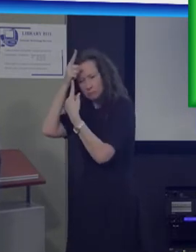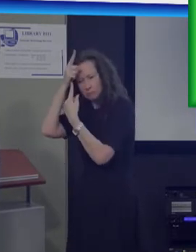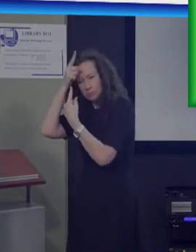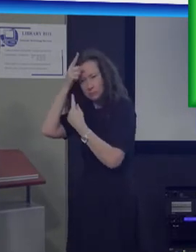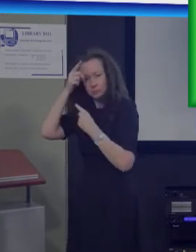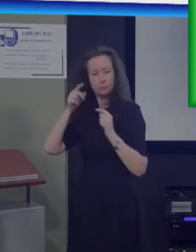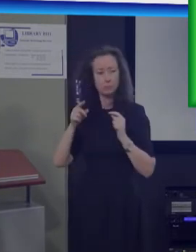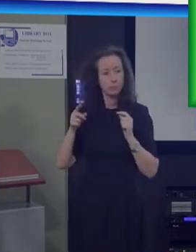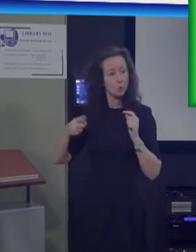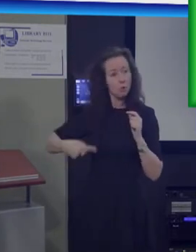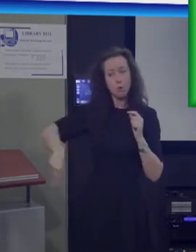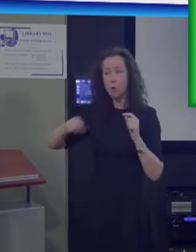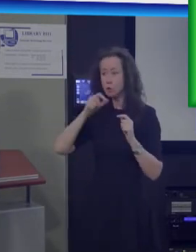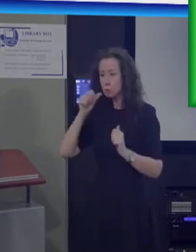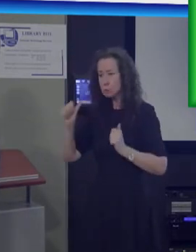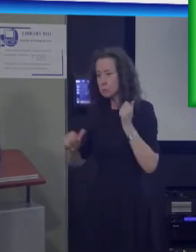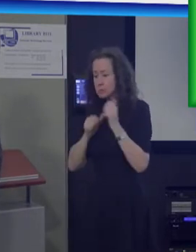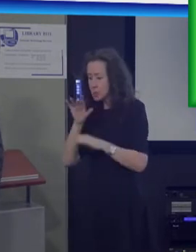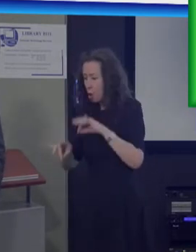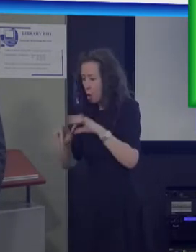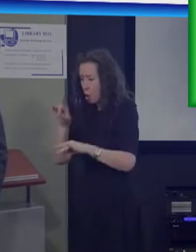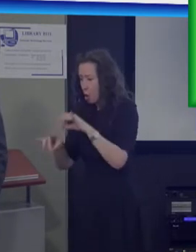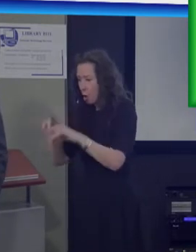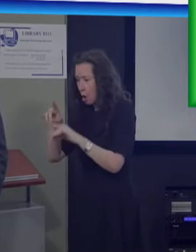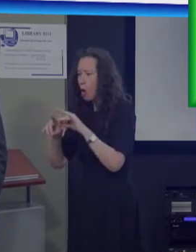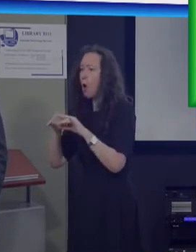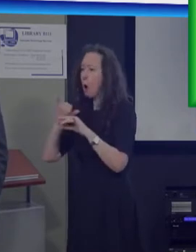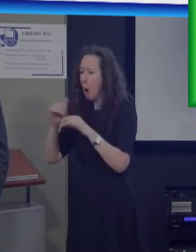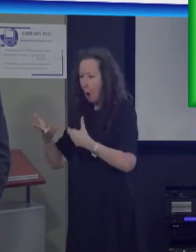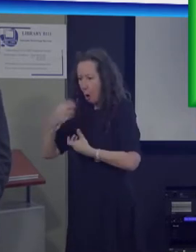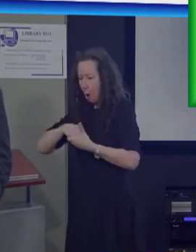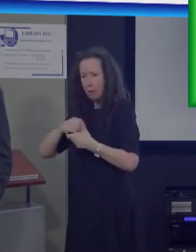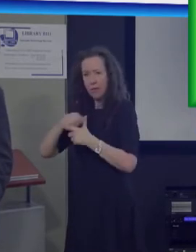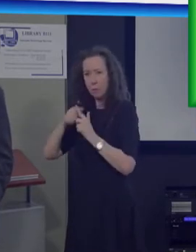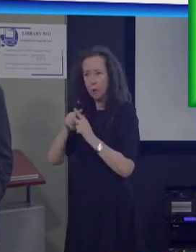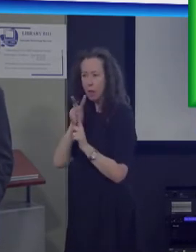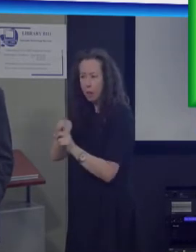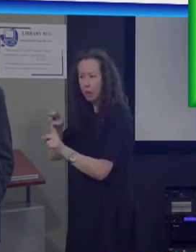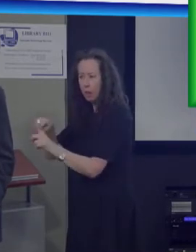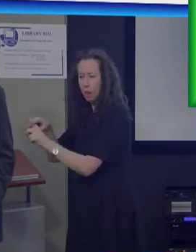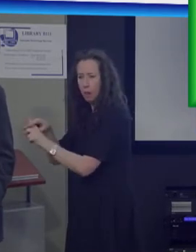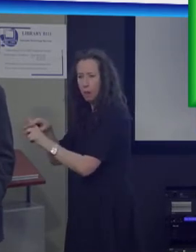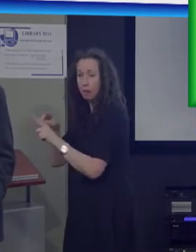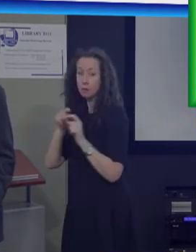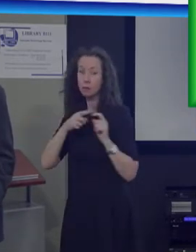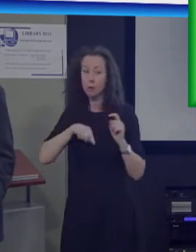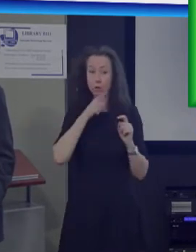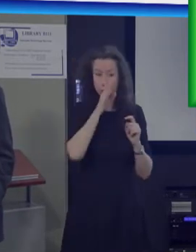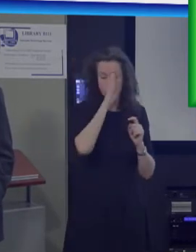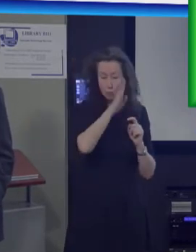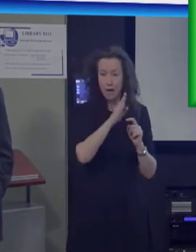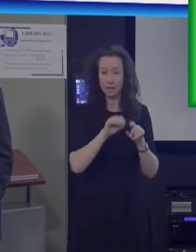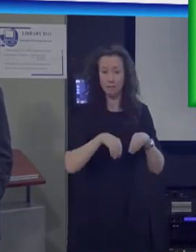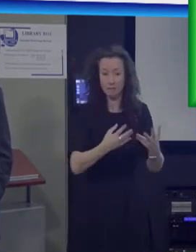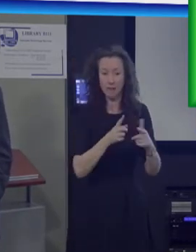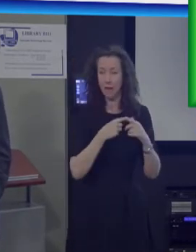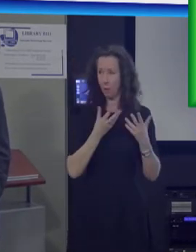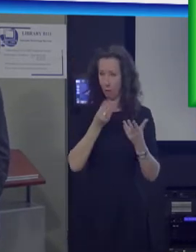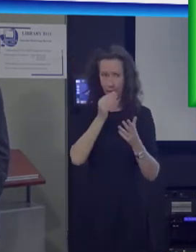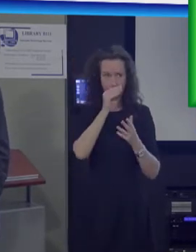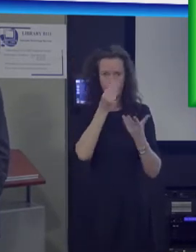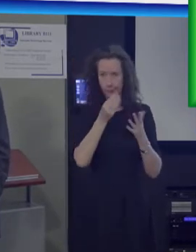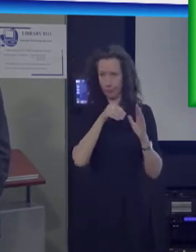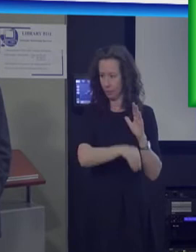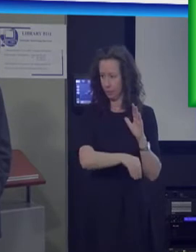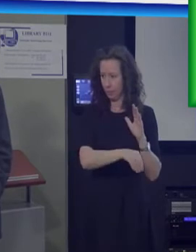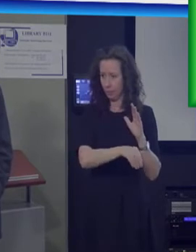own are more likely to apply that knowledge than students who have been presented with knowledge. Is that true or